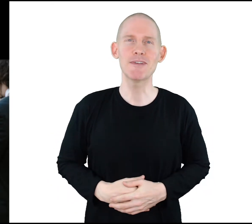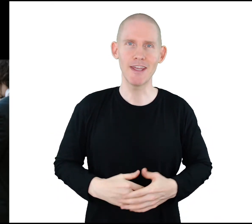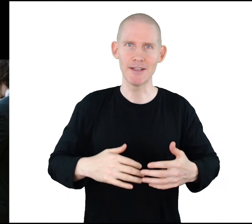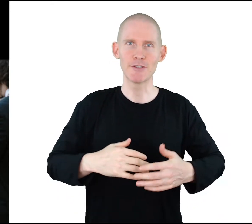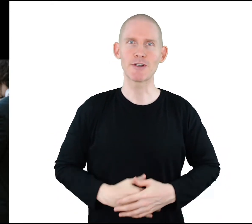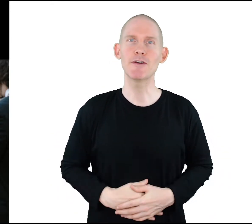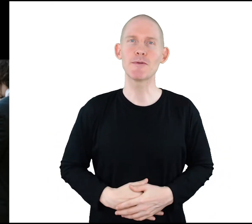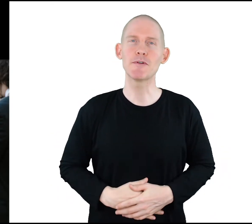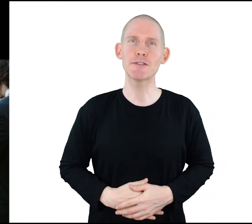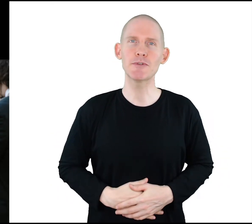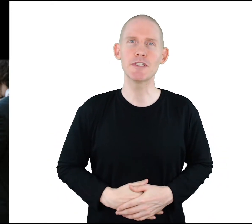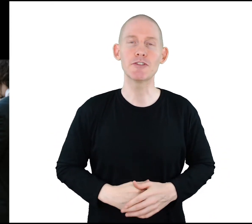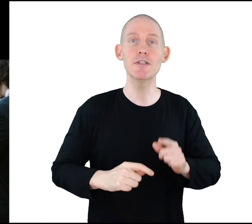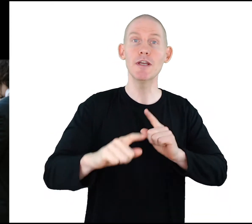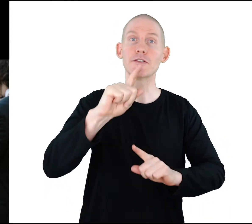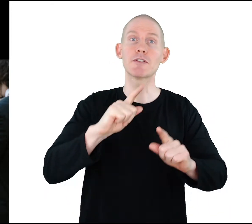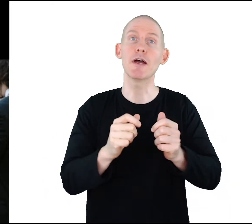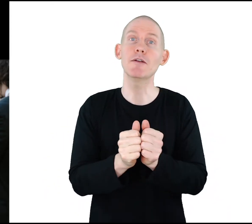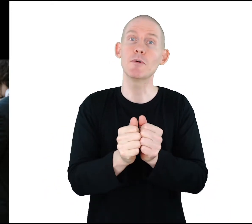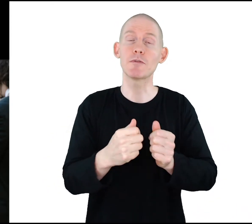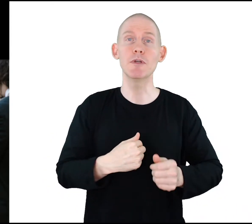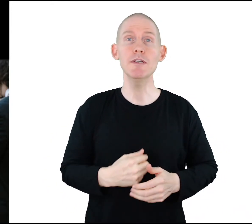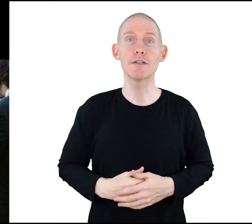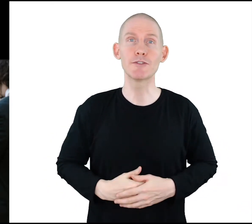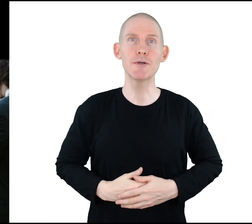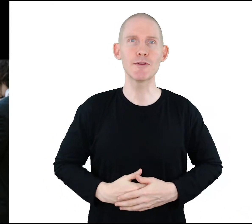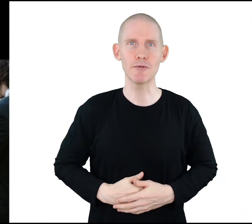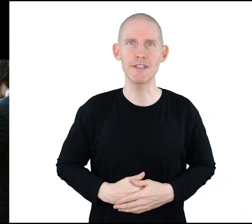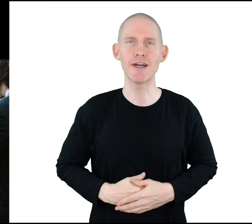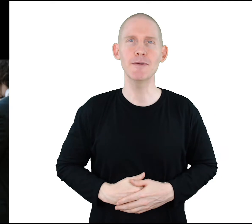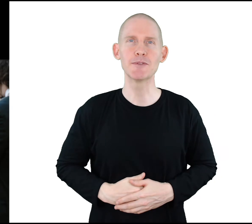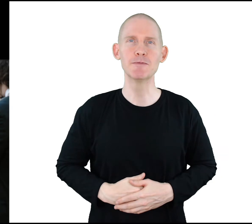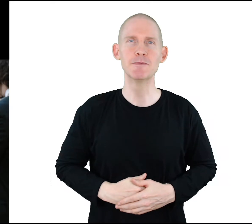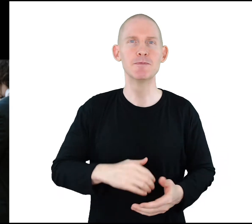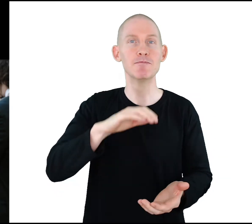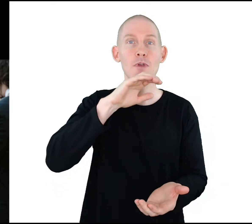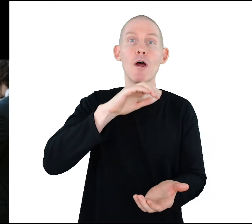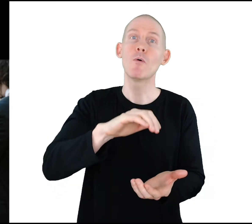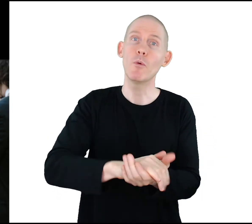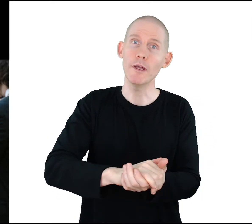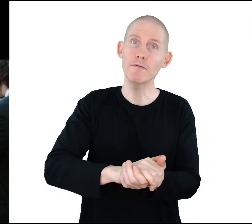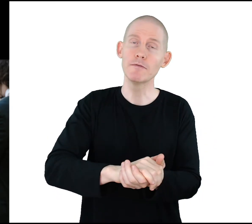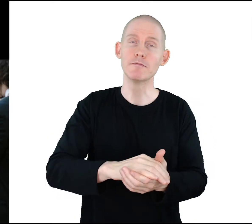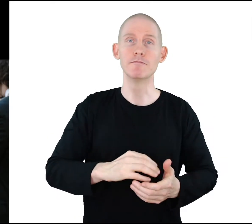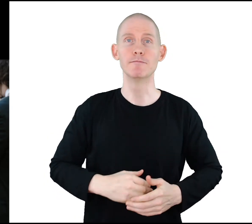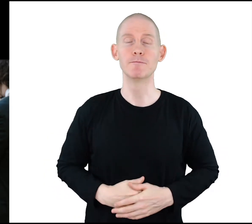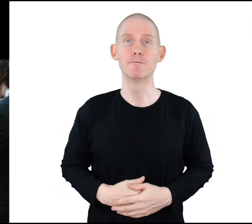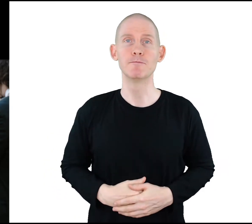Okay, starting from the rest position, sign with me. Let's do it 3 times. Wife.